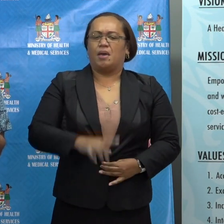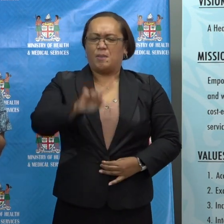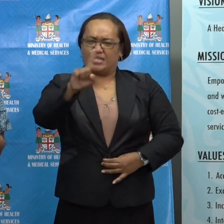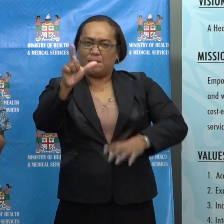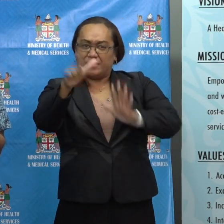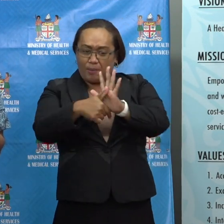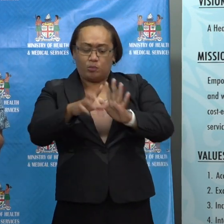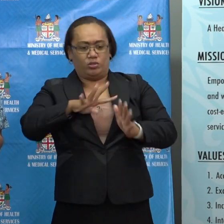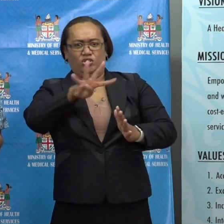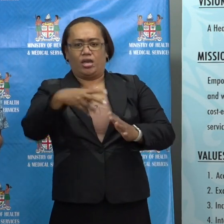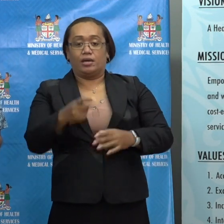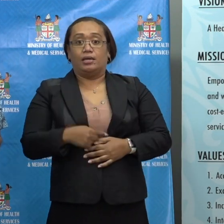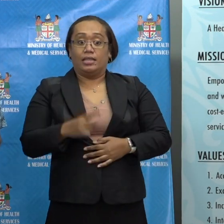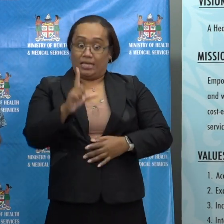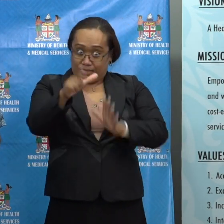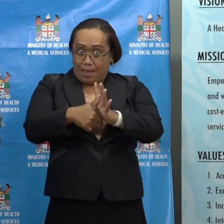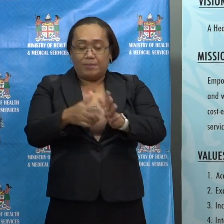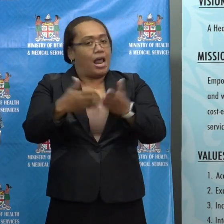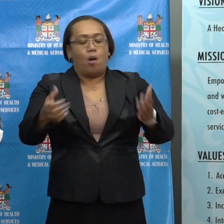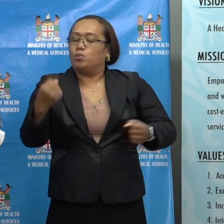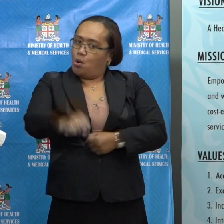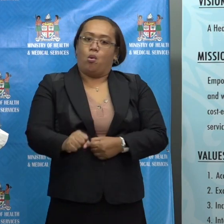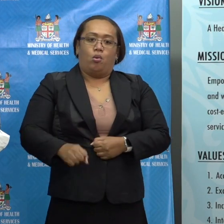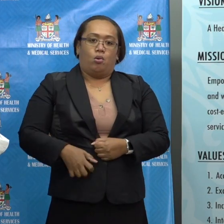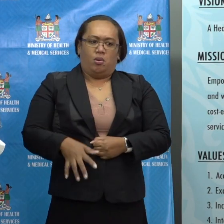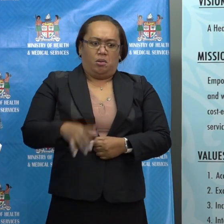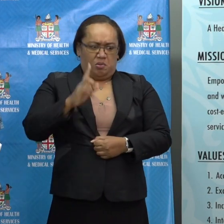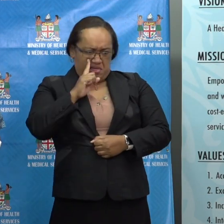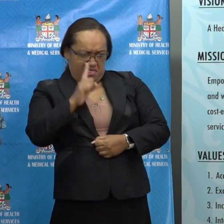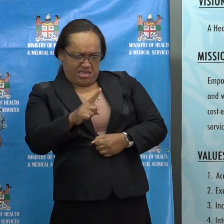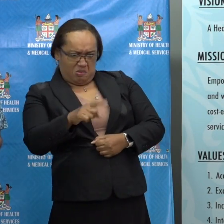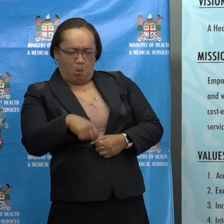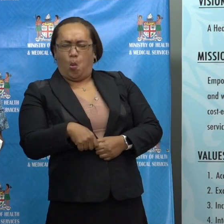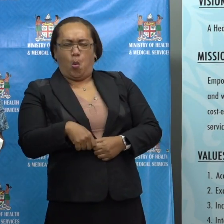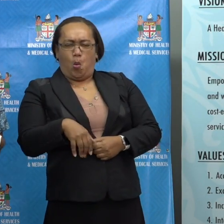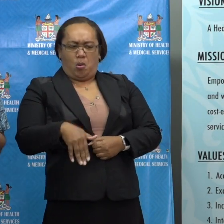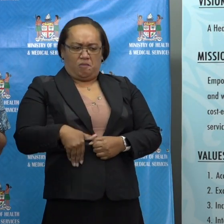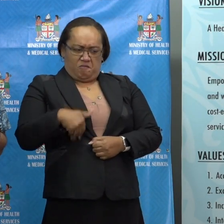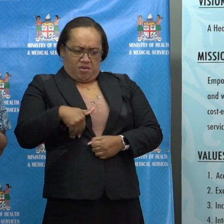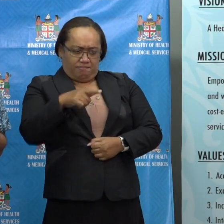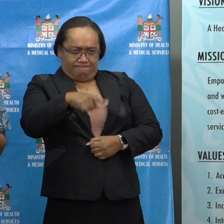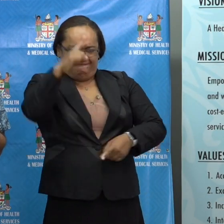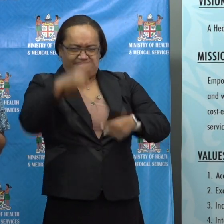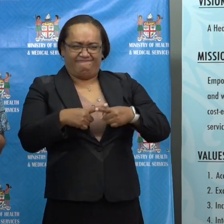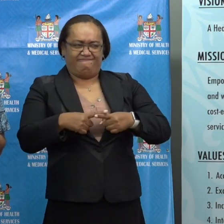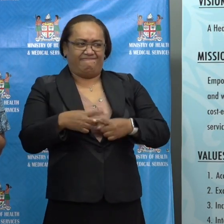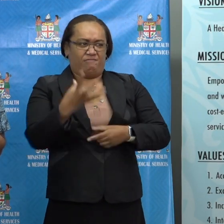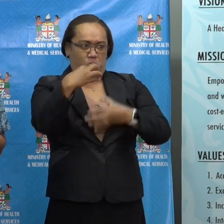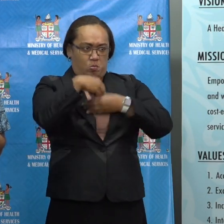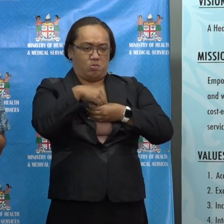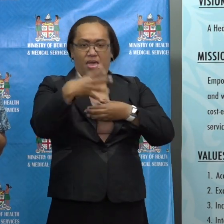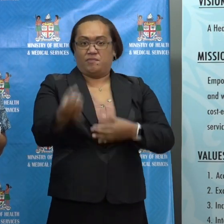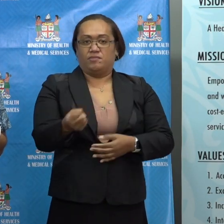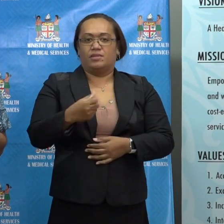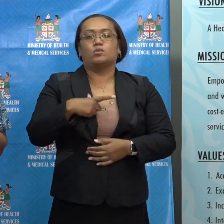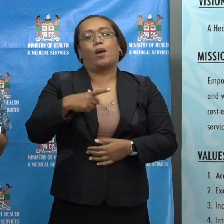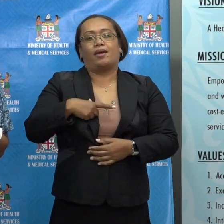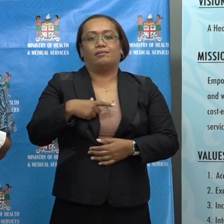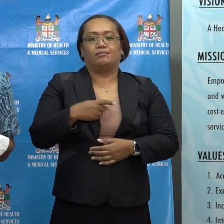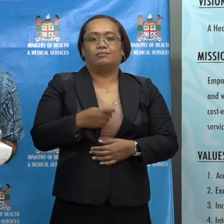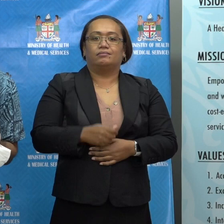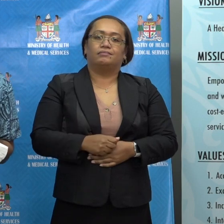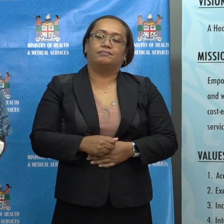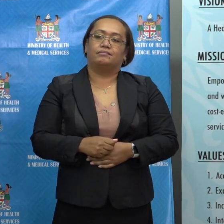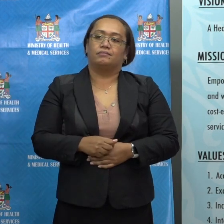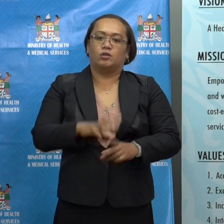automatically and who doesn't. But in this case, we felt that she fit the criteria for screening, and she was done.